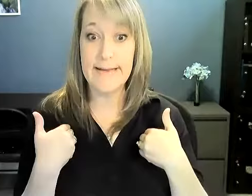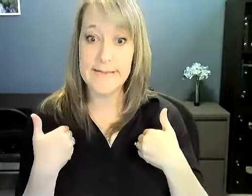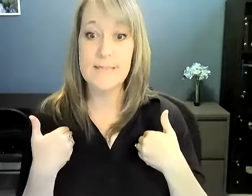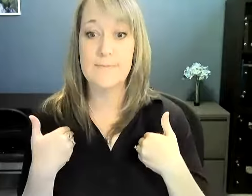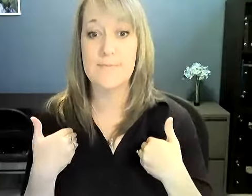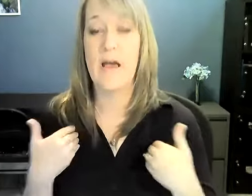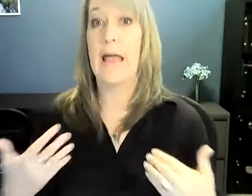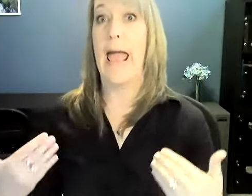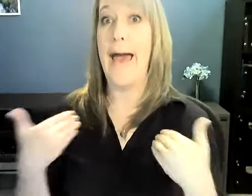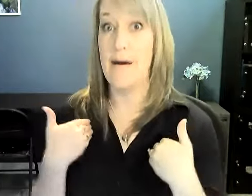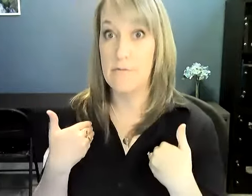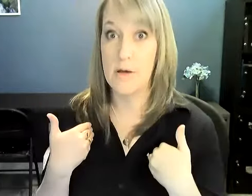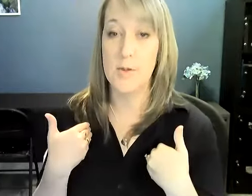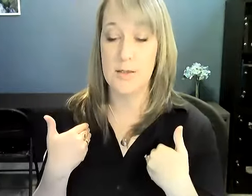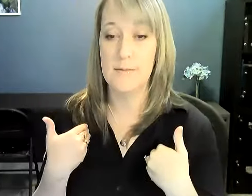possess. I have a book.